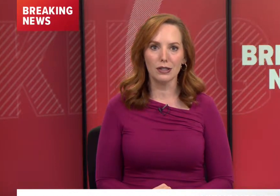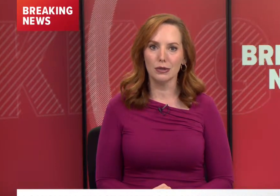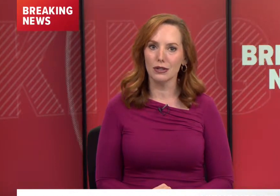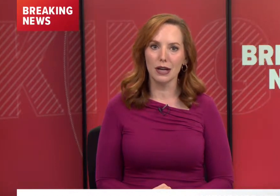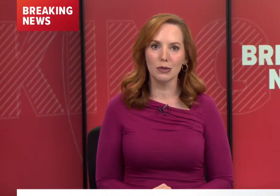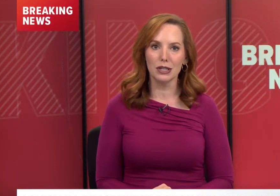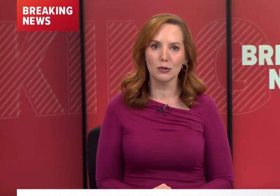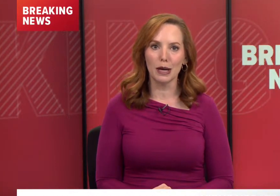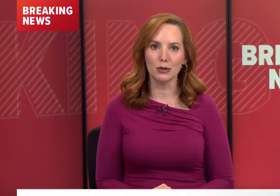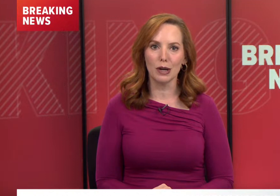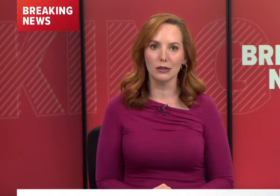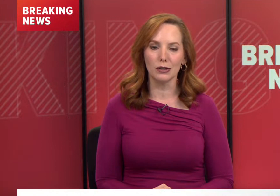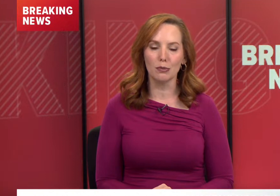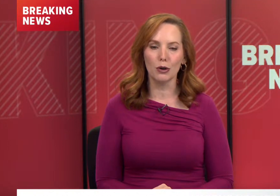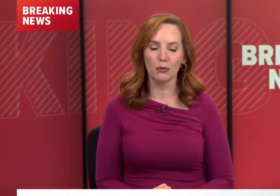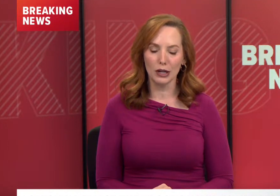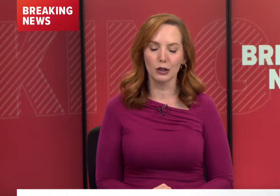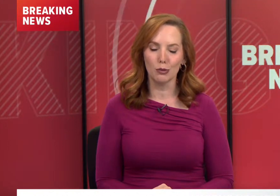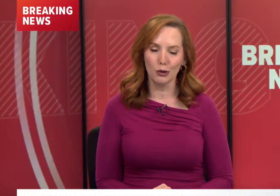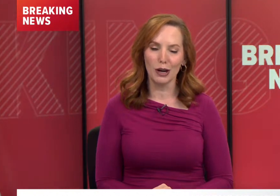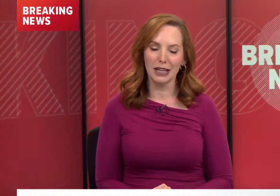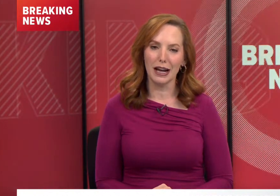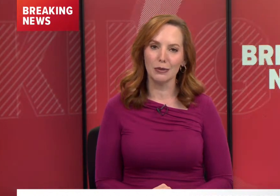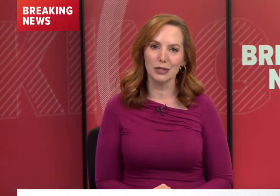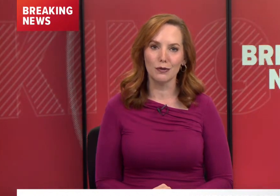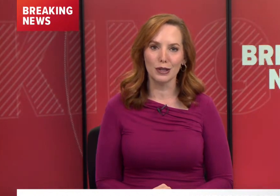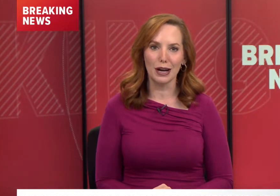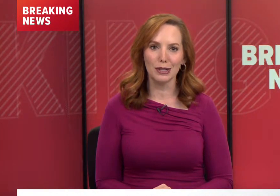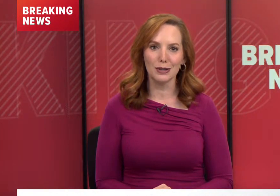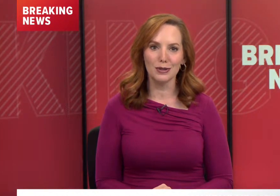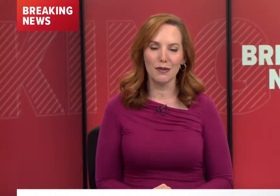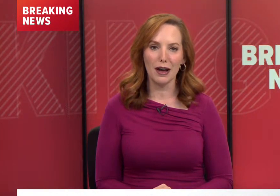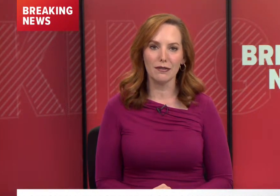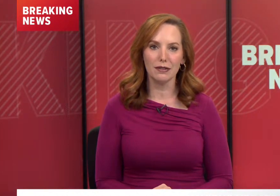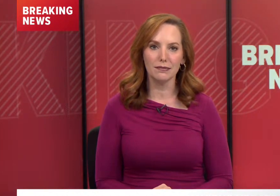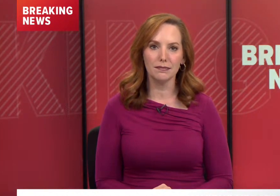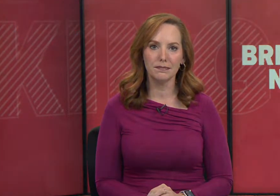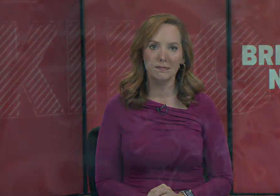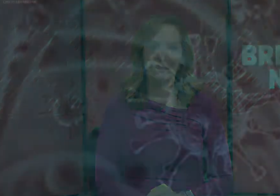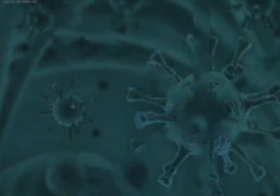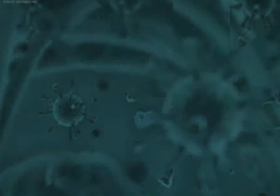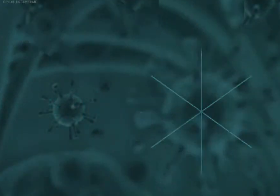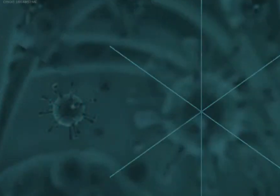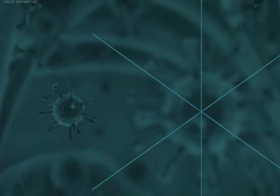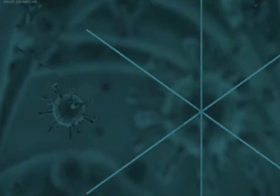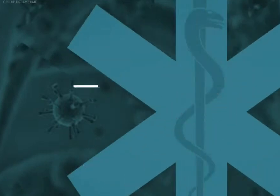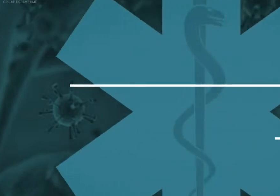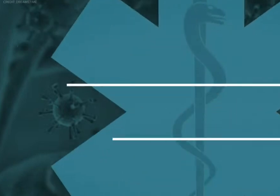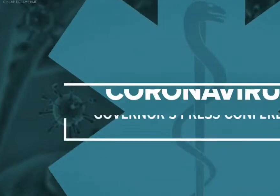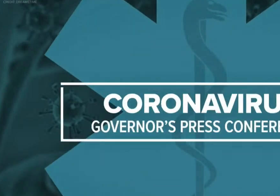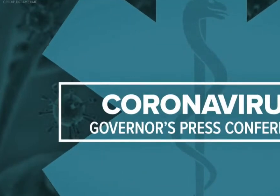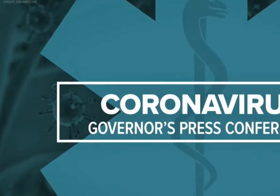o'clock. So until then, we'll send you back to regular programming, and I will see you for the Eyewitness News at 5.